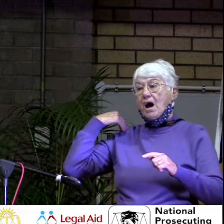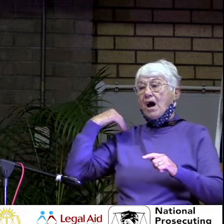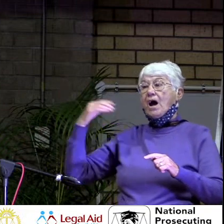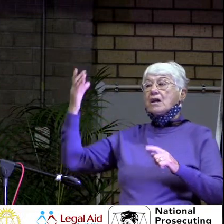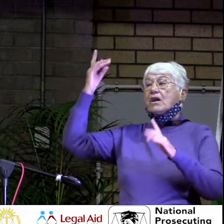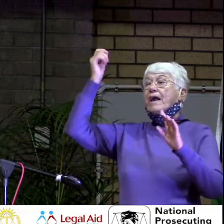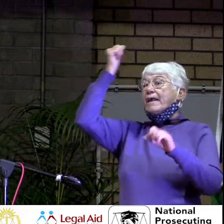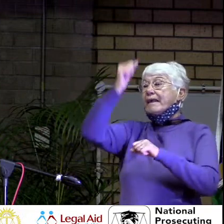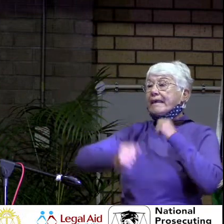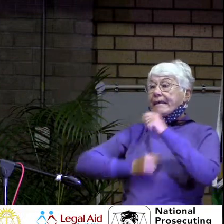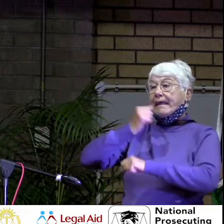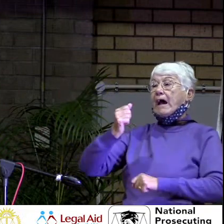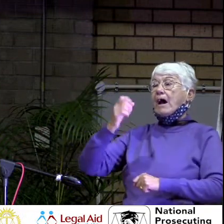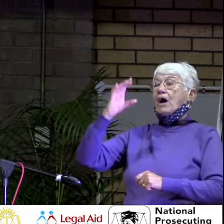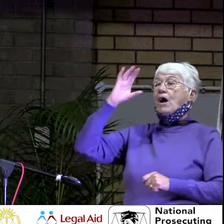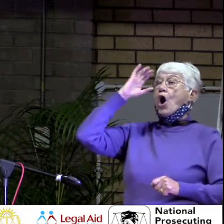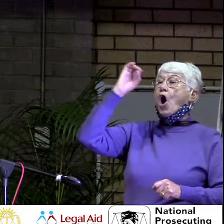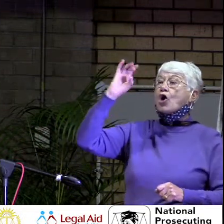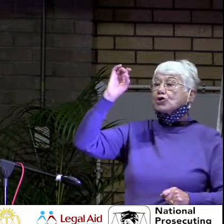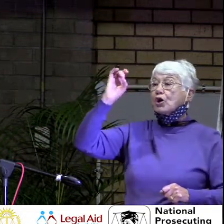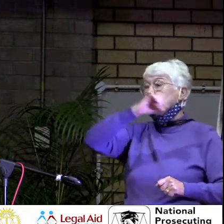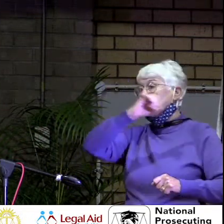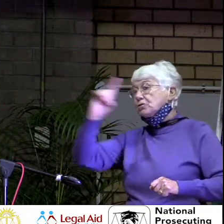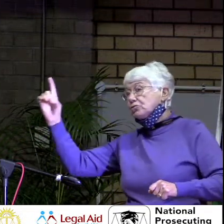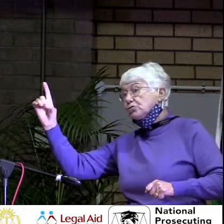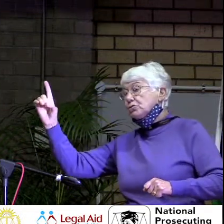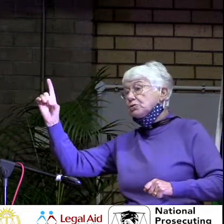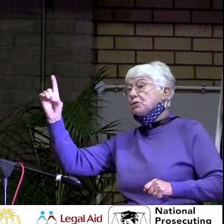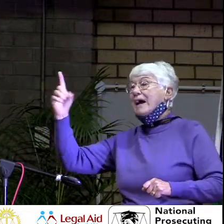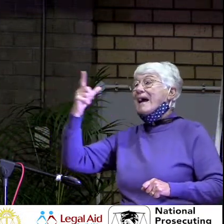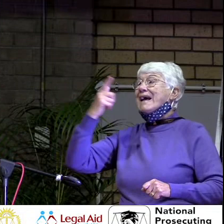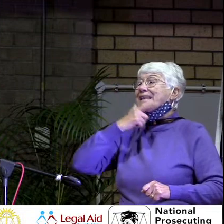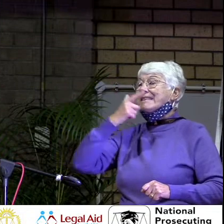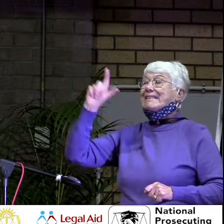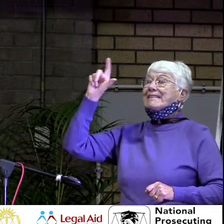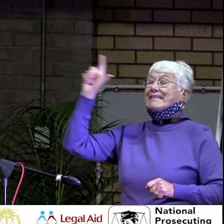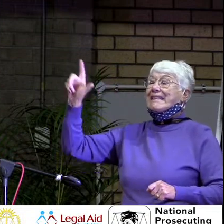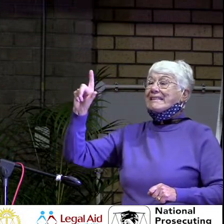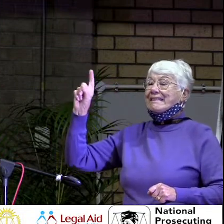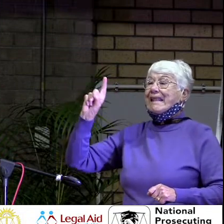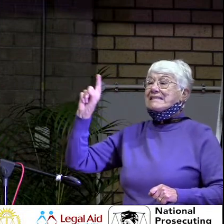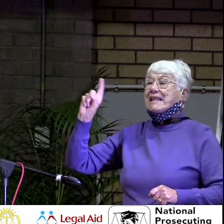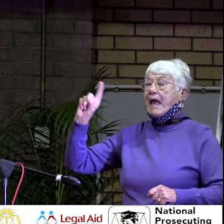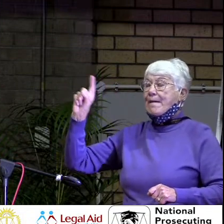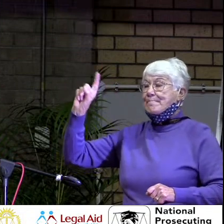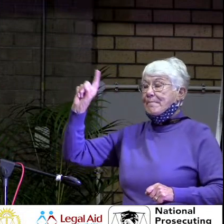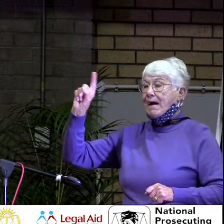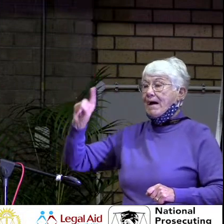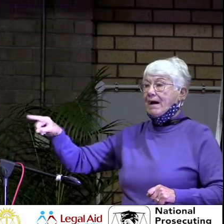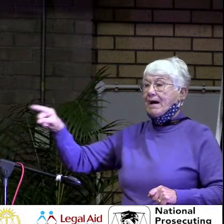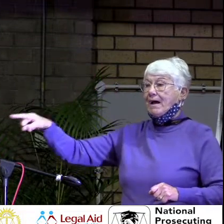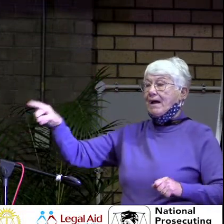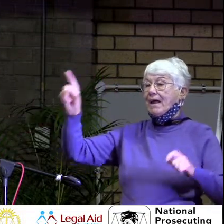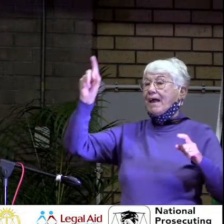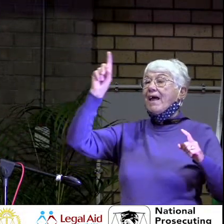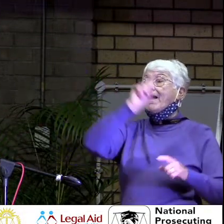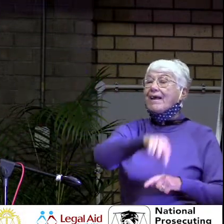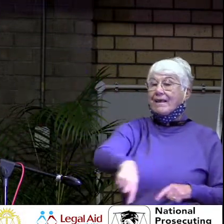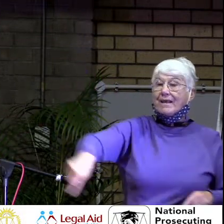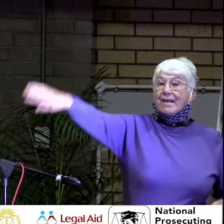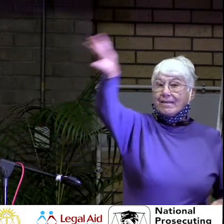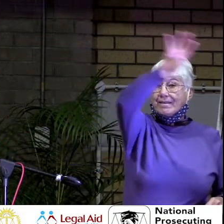year, it's a very worrying picture. Delft is number 7 on the list of the top 30